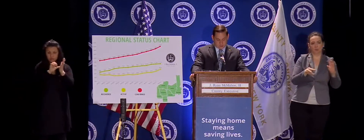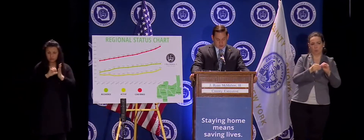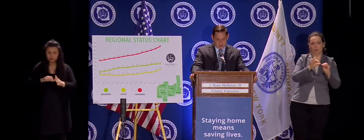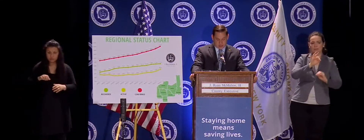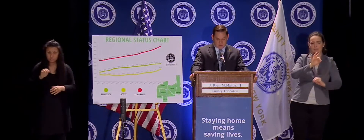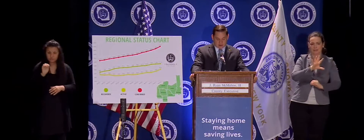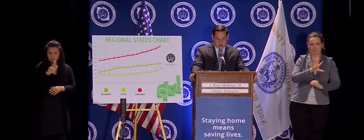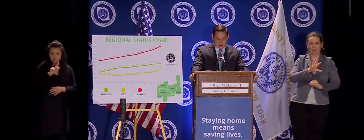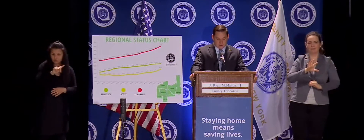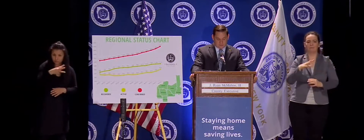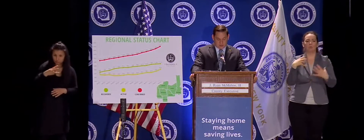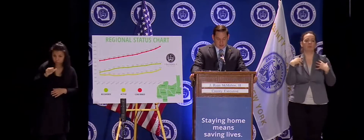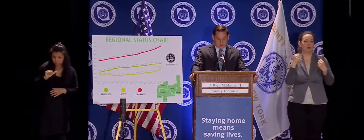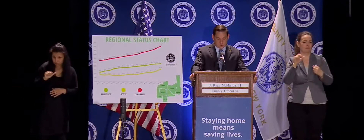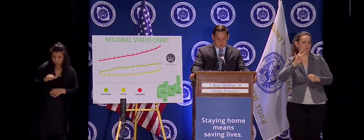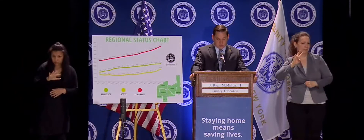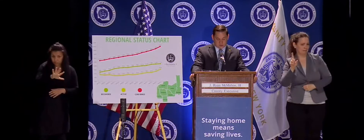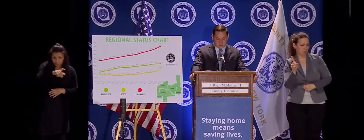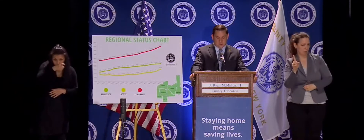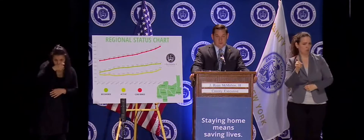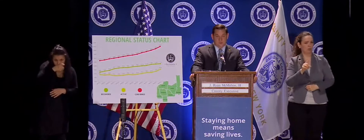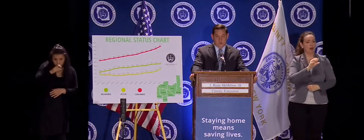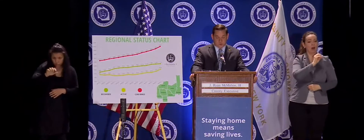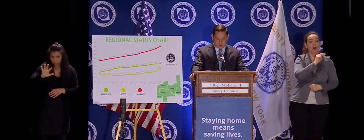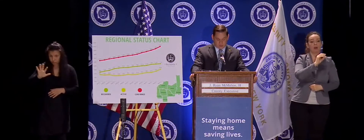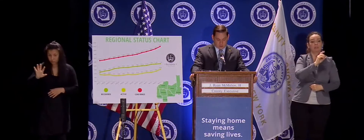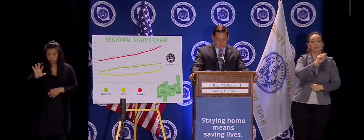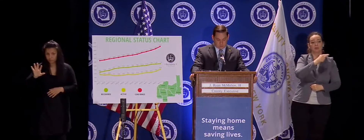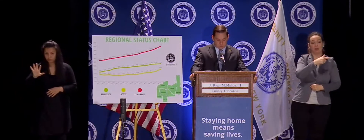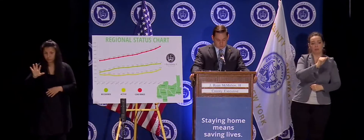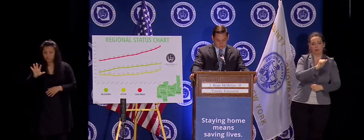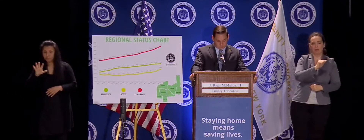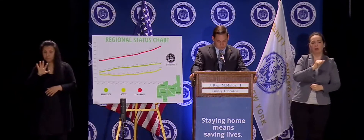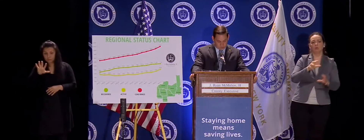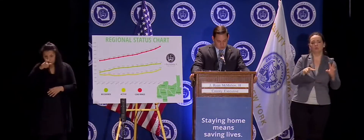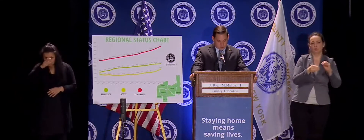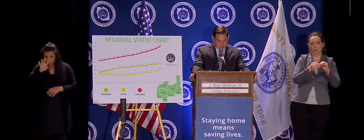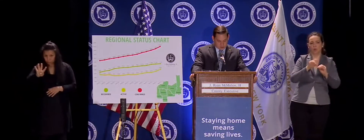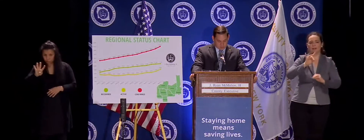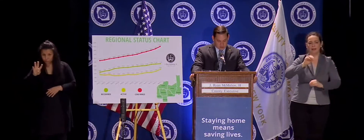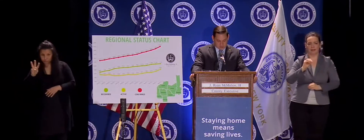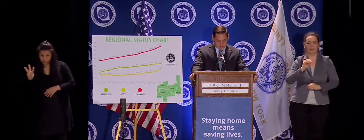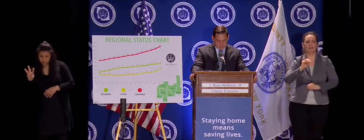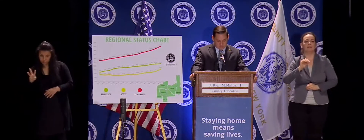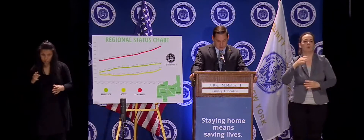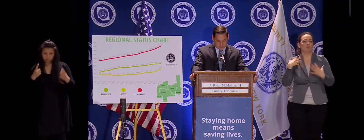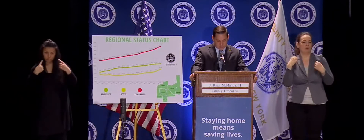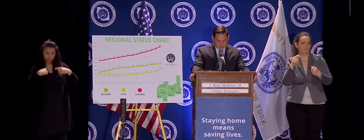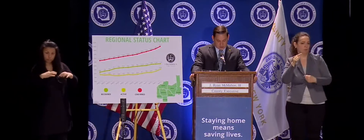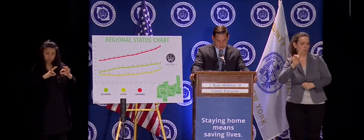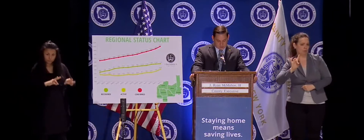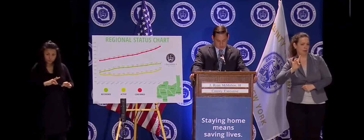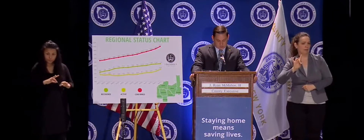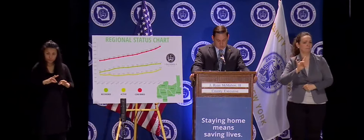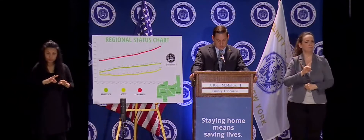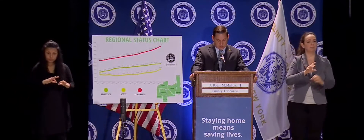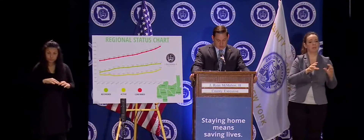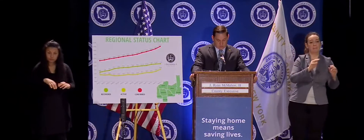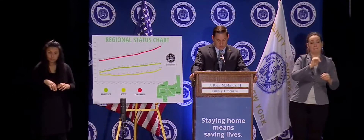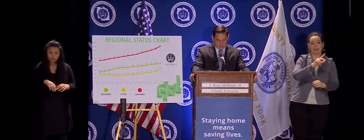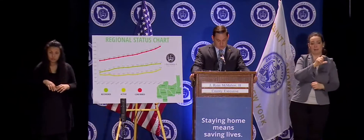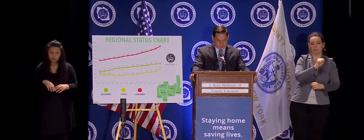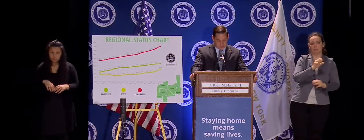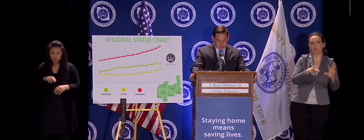recoveries. Town of Onondaga, 80 total cases, 28 recoveries. Town of Manlius, 59 total cases,